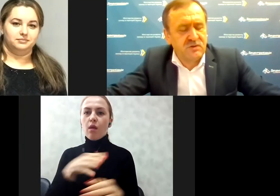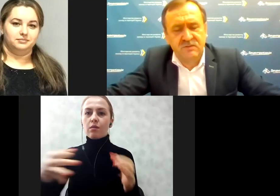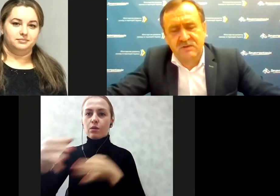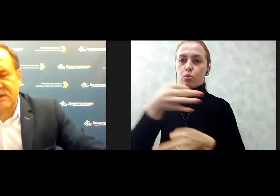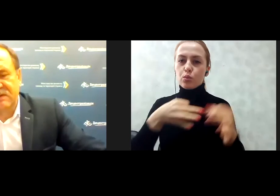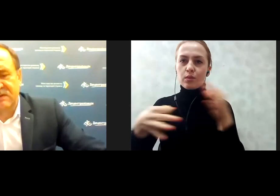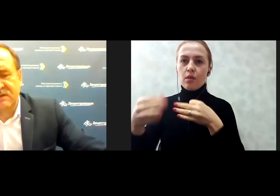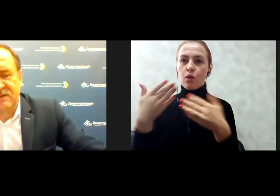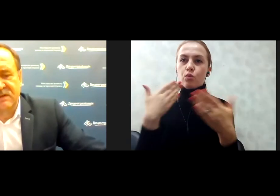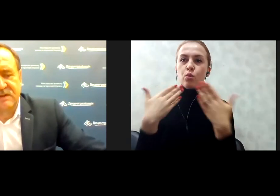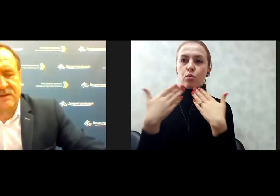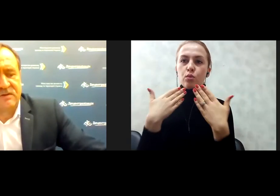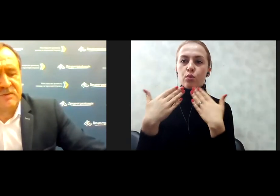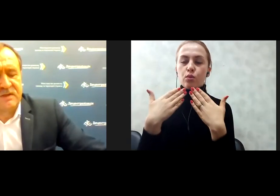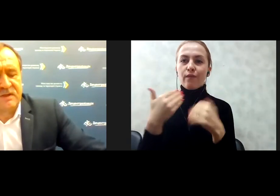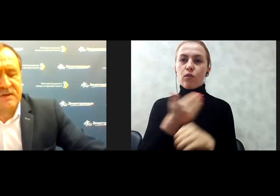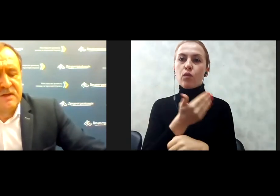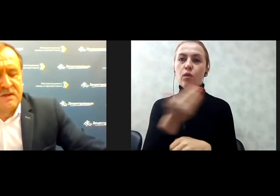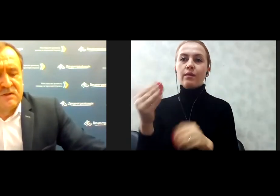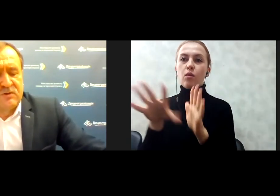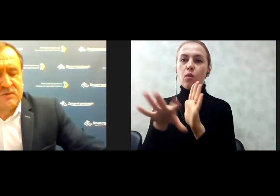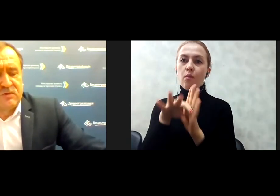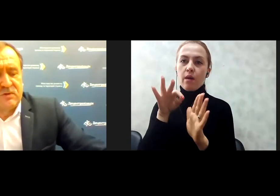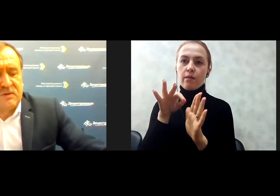district councils were elected,